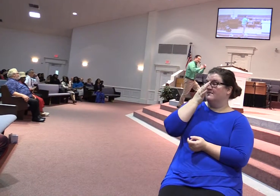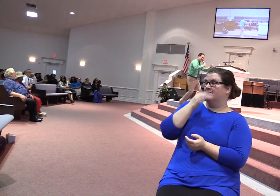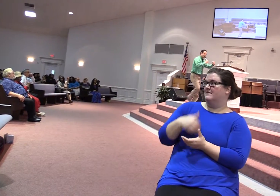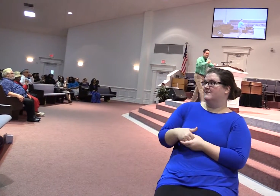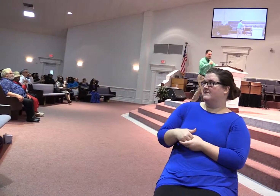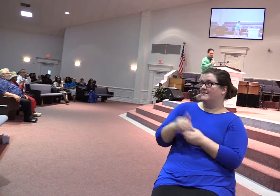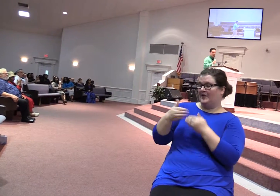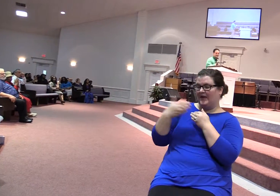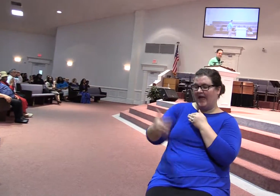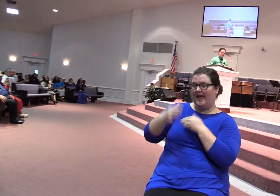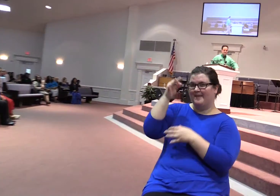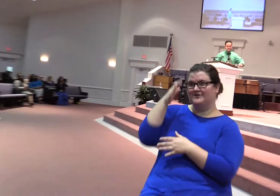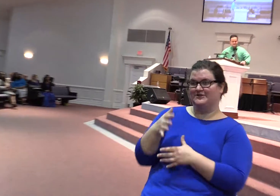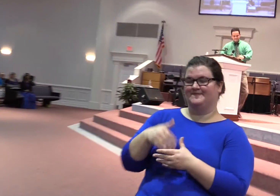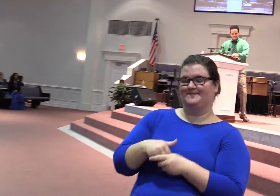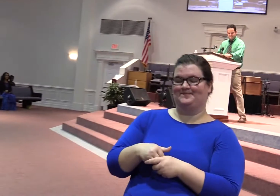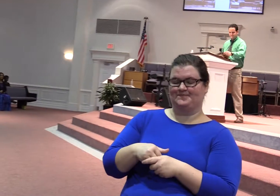Hallelujah. Go ahead, Pastor. Hallelujah. All right.